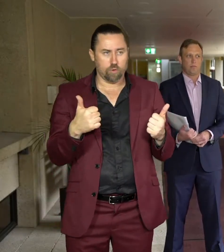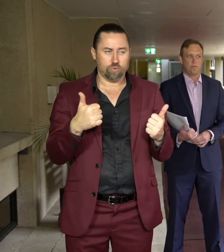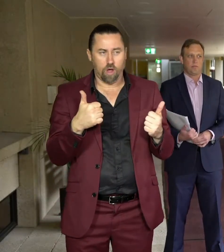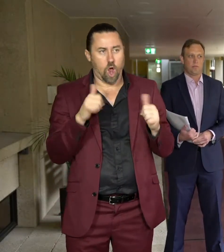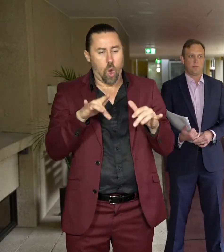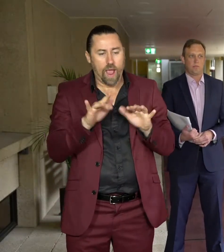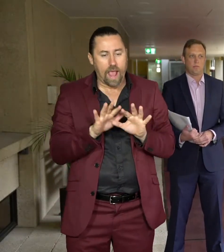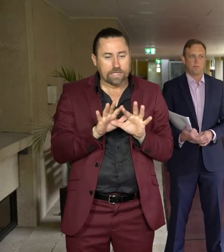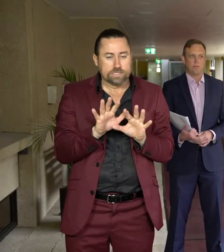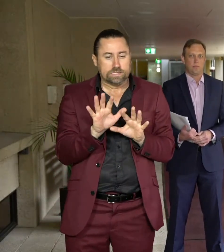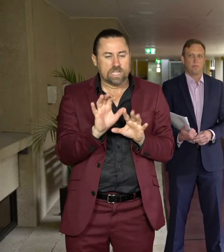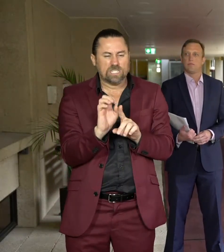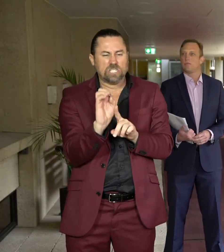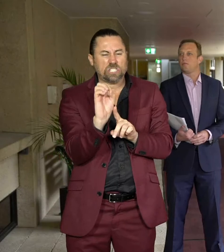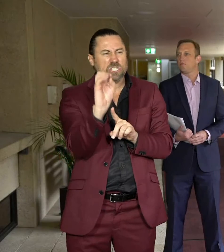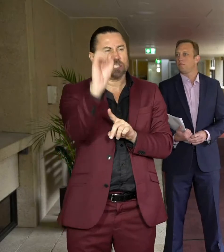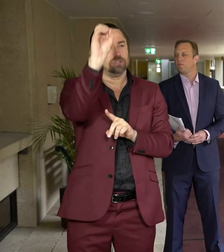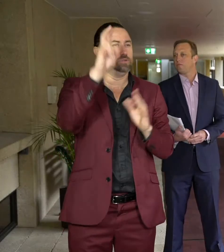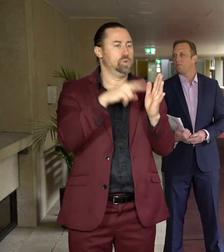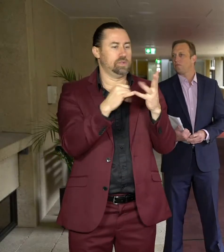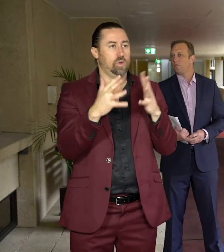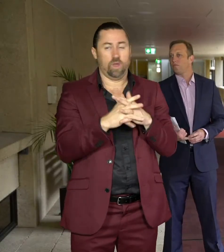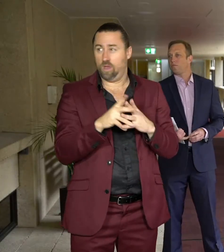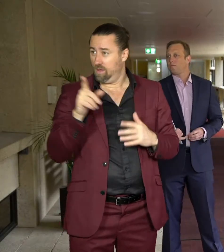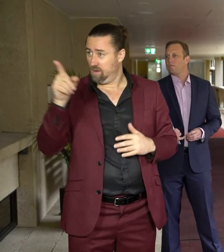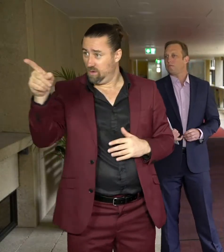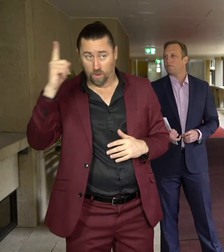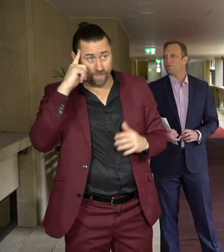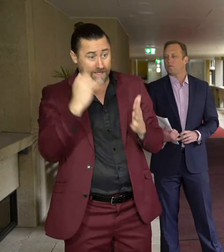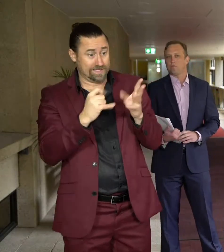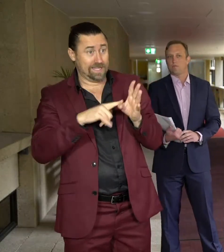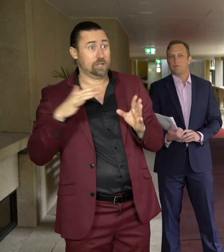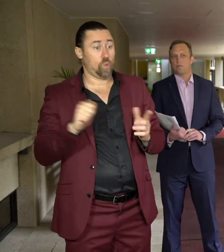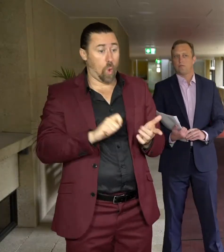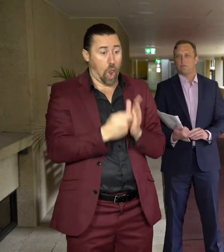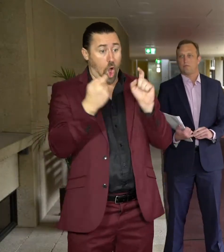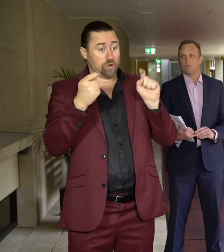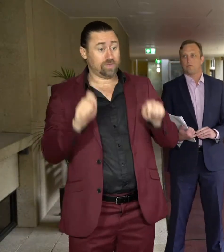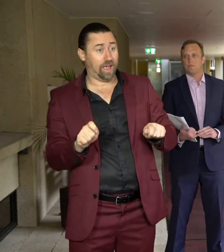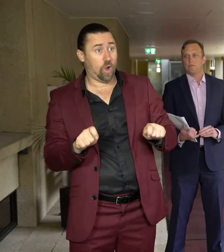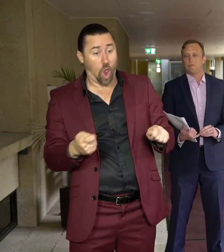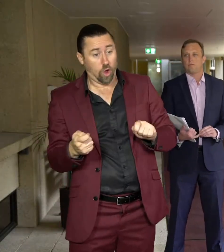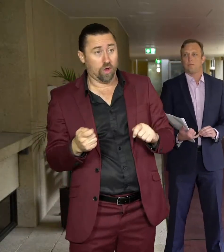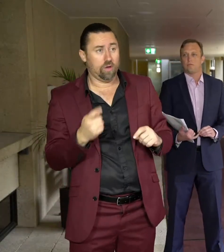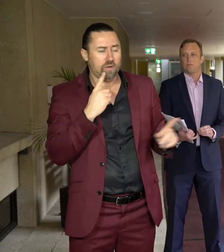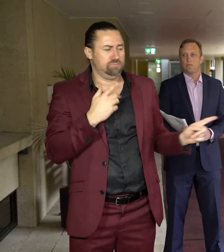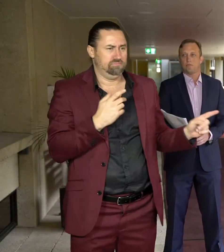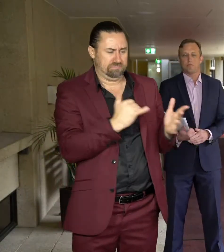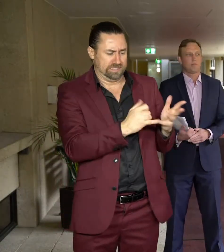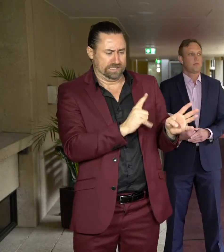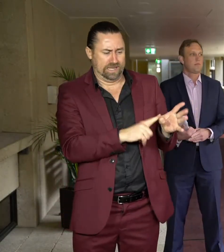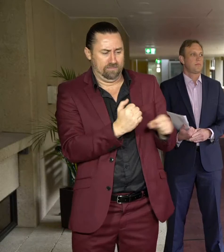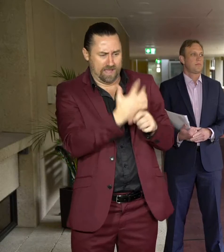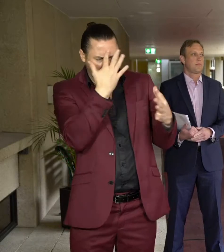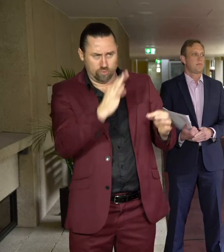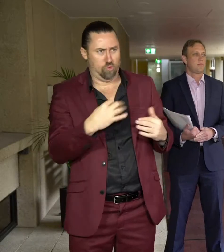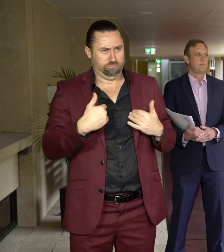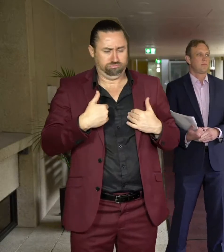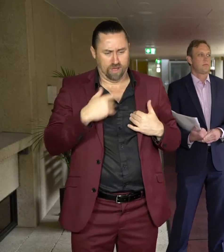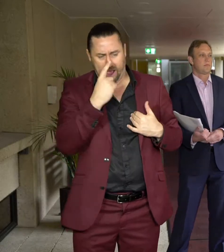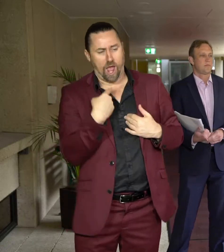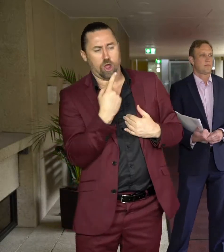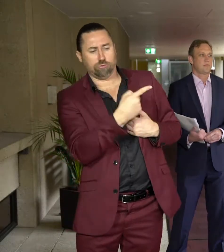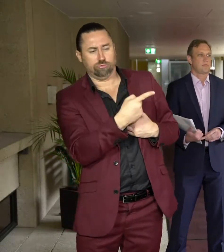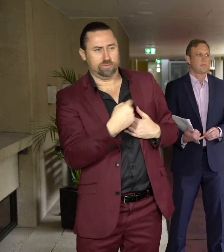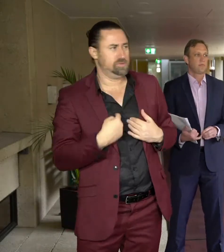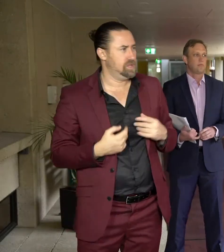the position we're at. Do you think Greater Sydney should go into a snap lockdown? That's a decision for Sydney to make, for the New South Wales government to make. There's a